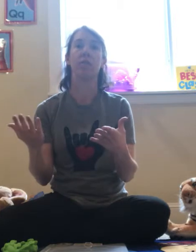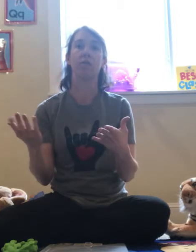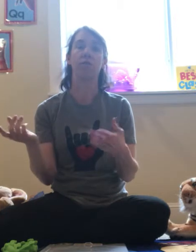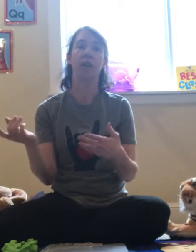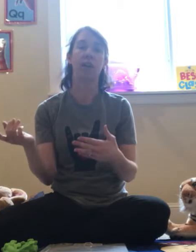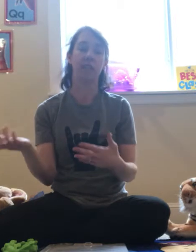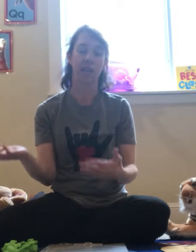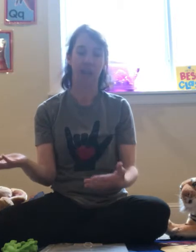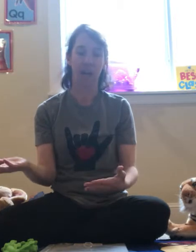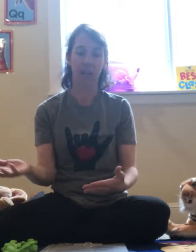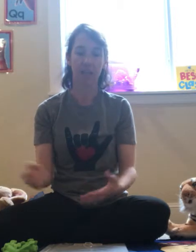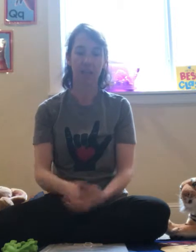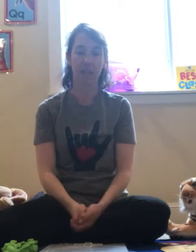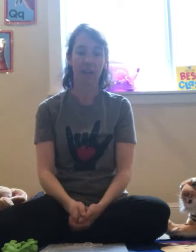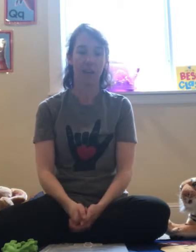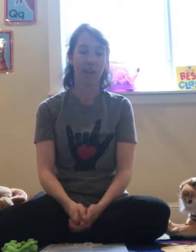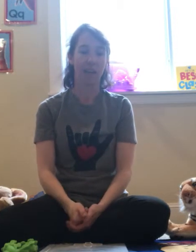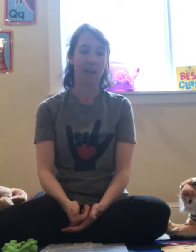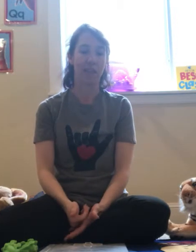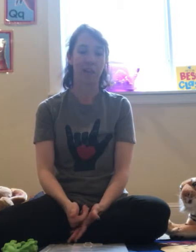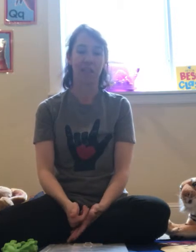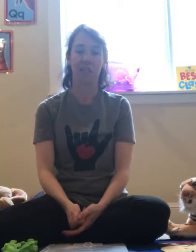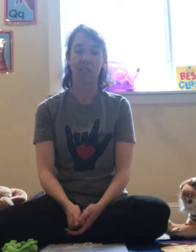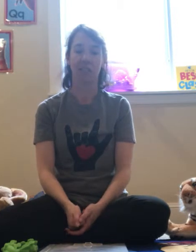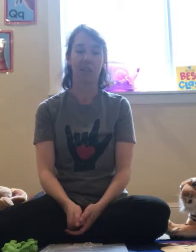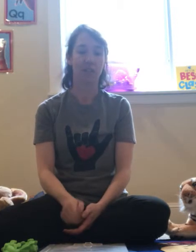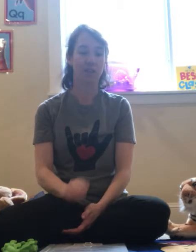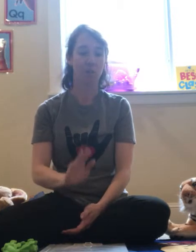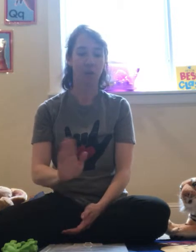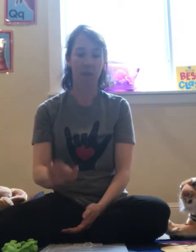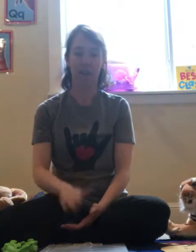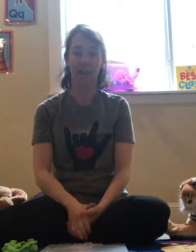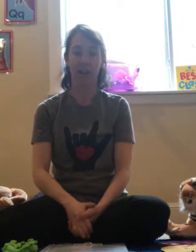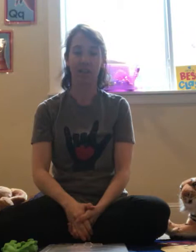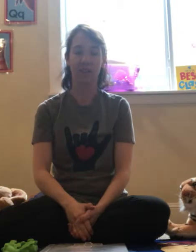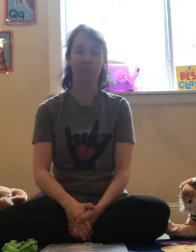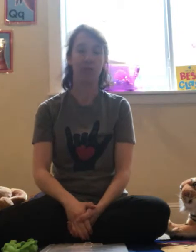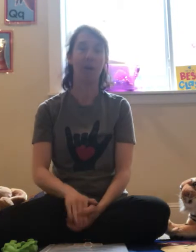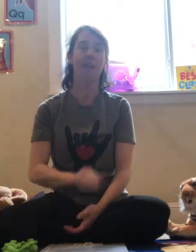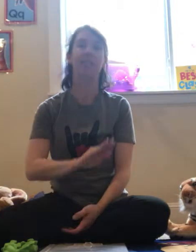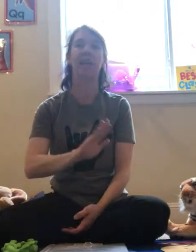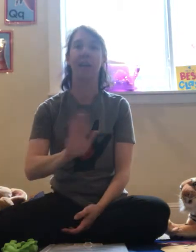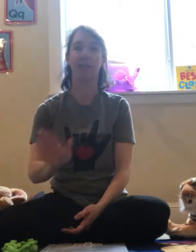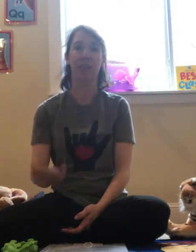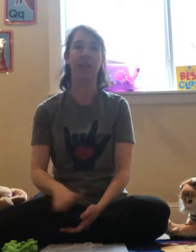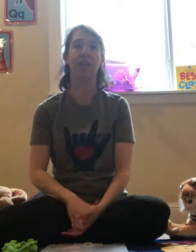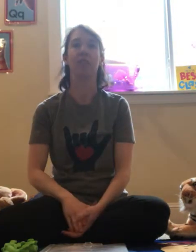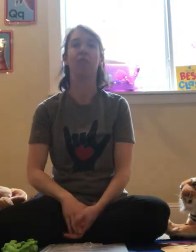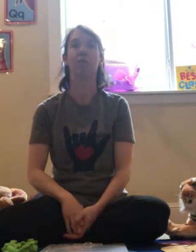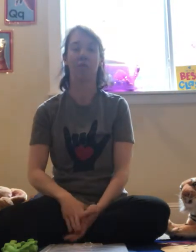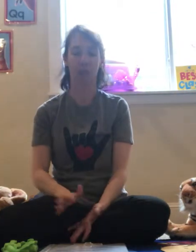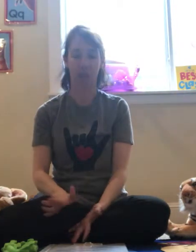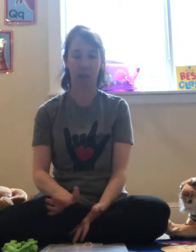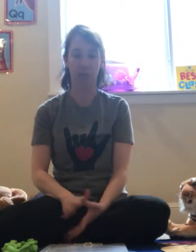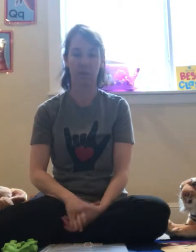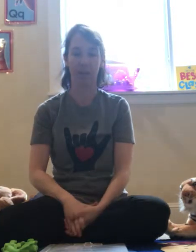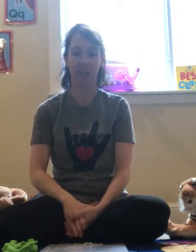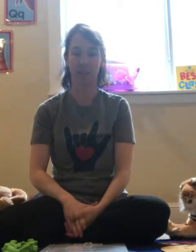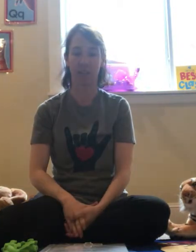their daily lives, and that it's not to worry that they don't know how to sign everything. They're learning the vocabulary right now to kind of